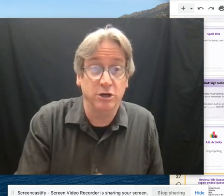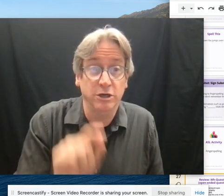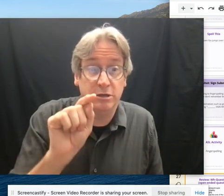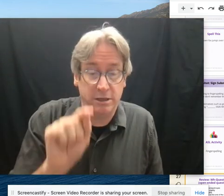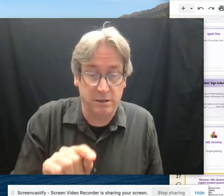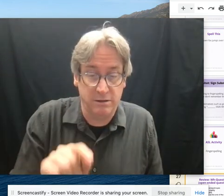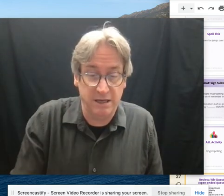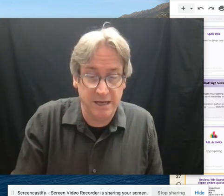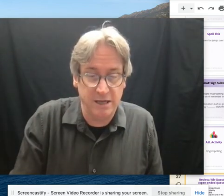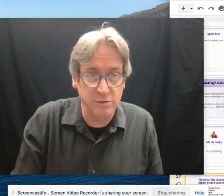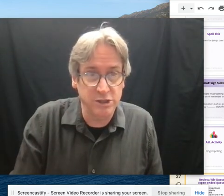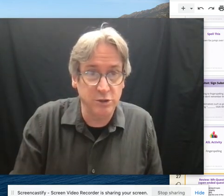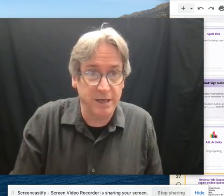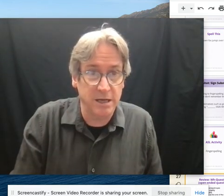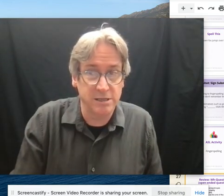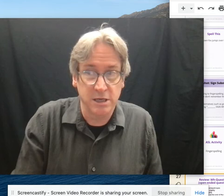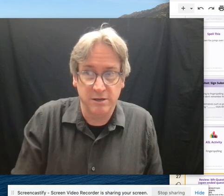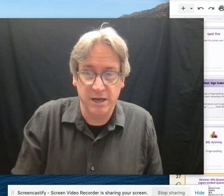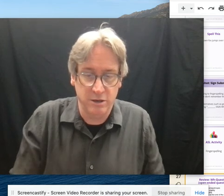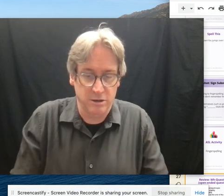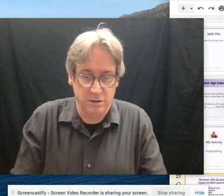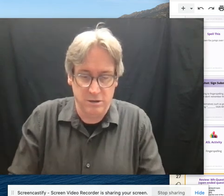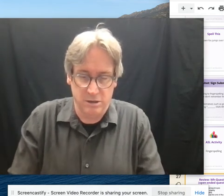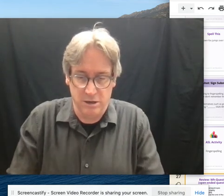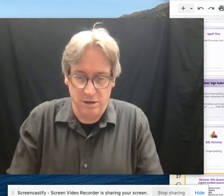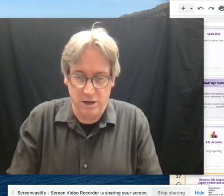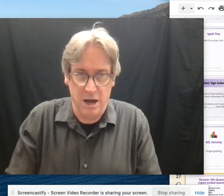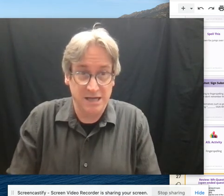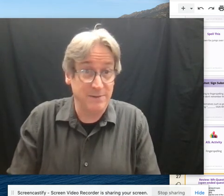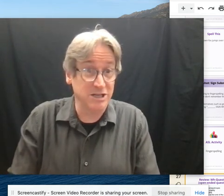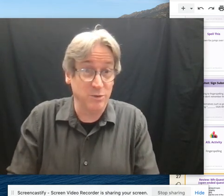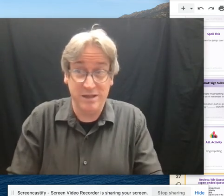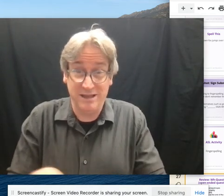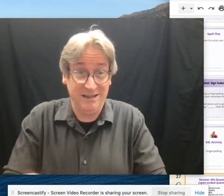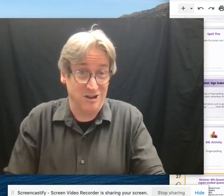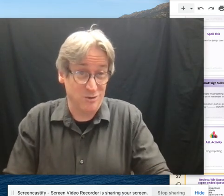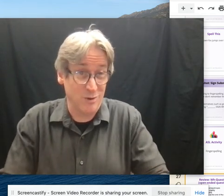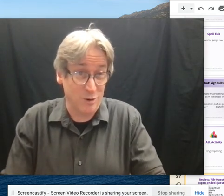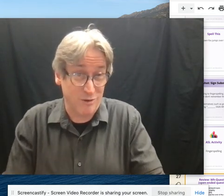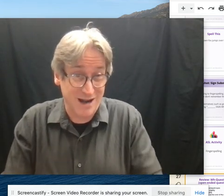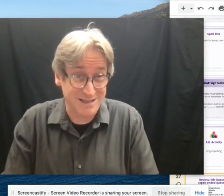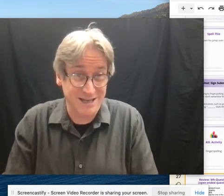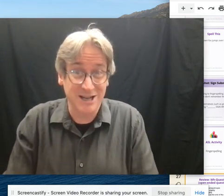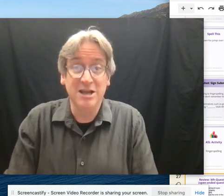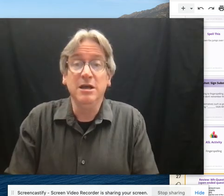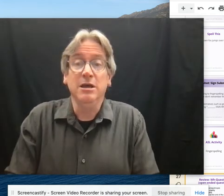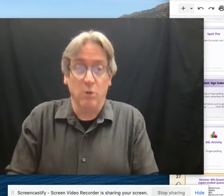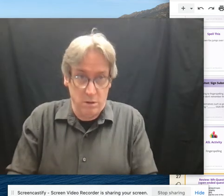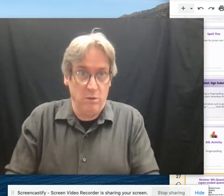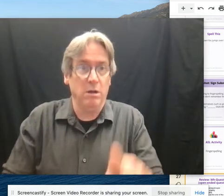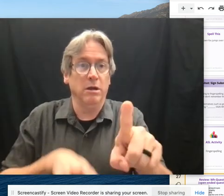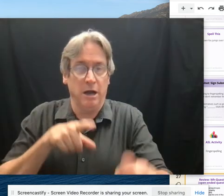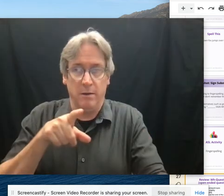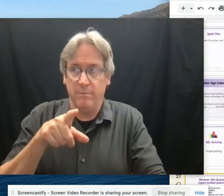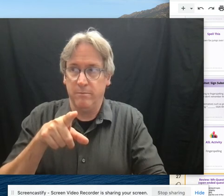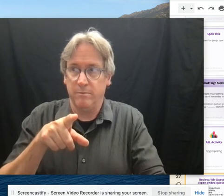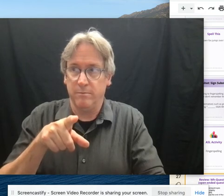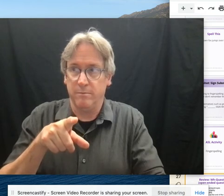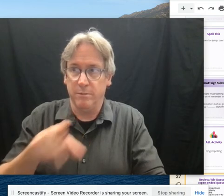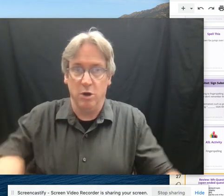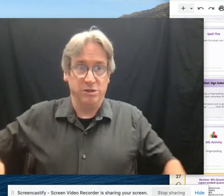It's a good thing to get used to, because then, especially with each other when we're practicing,